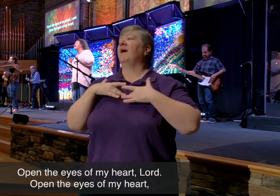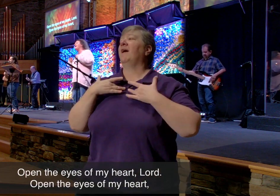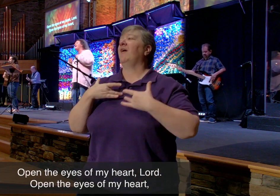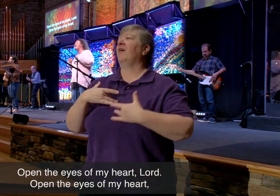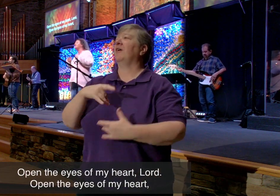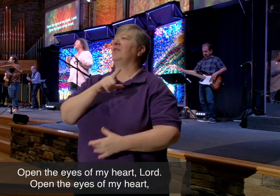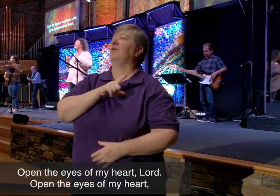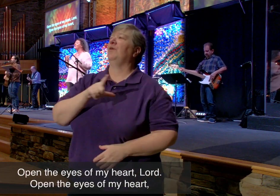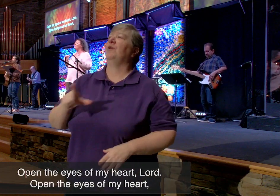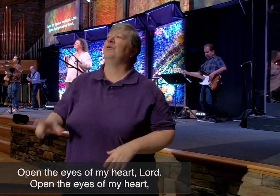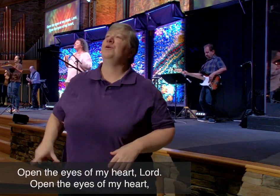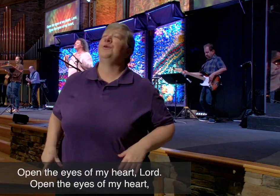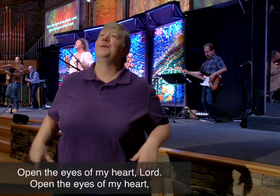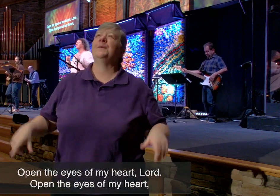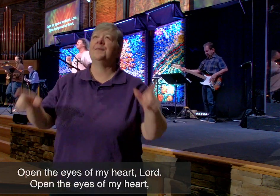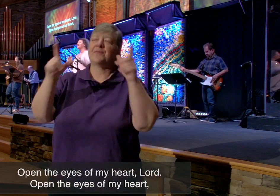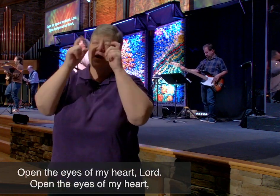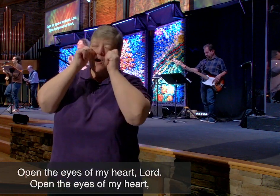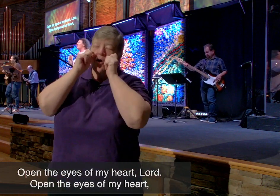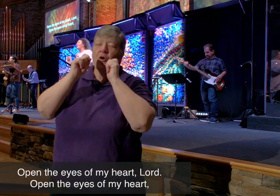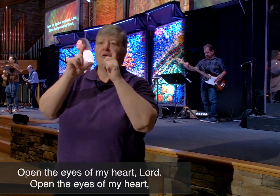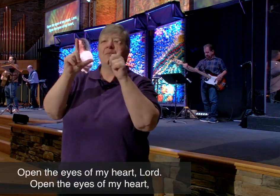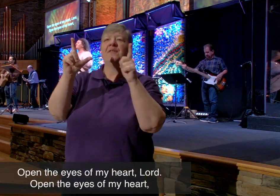Open the eyes of my heart, Lord.